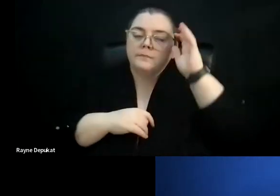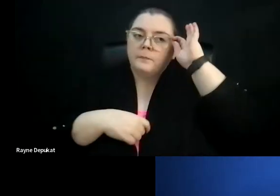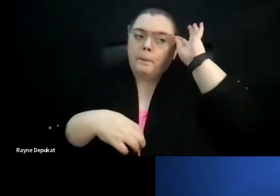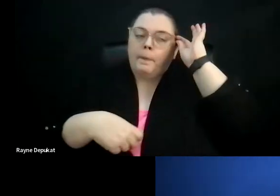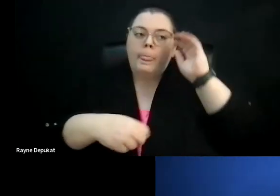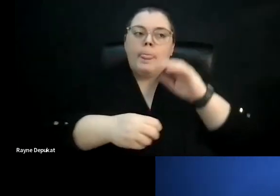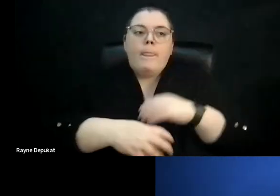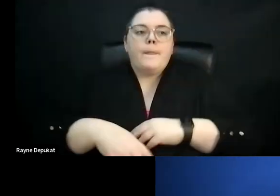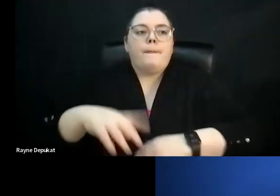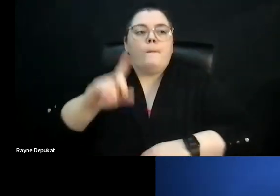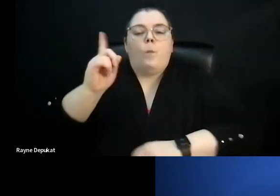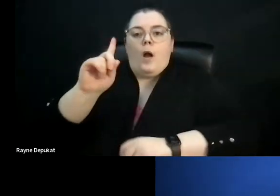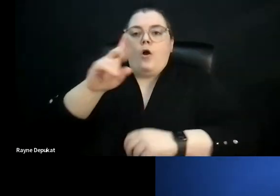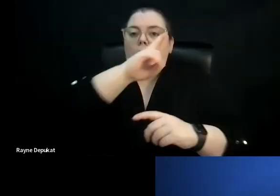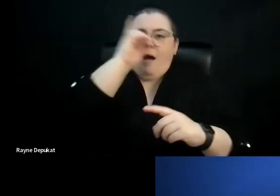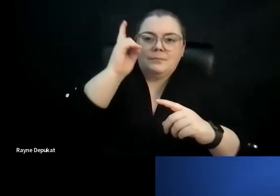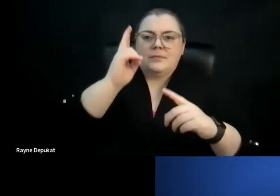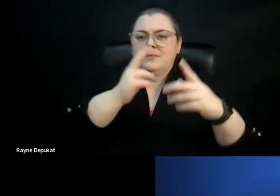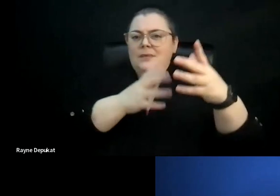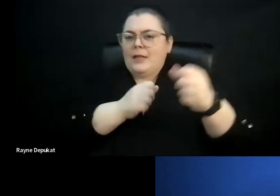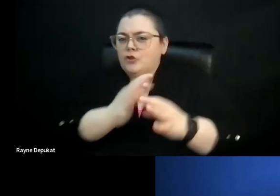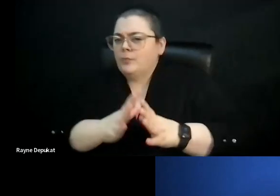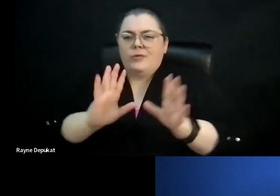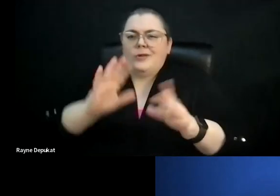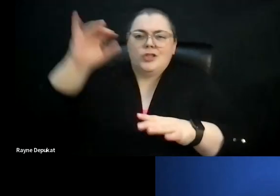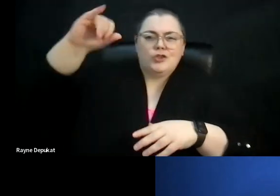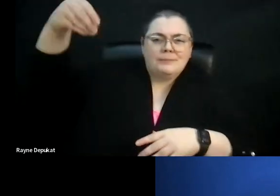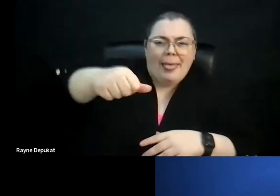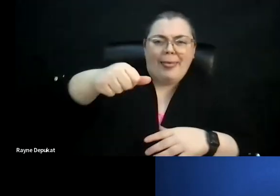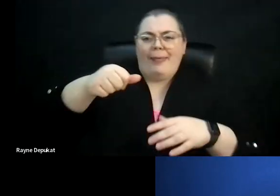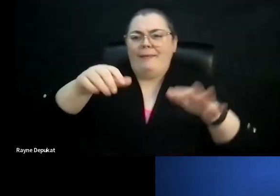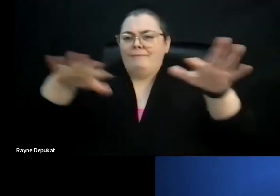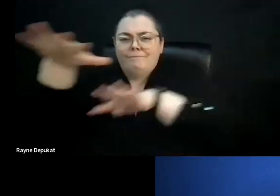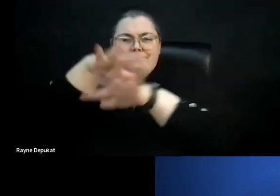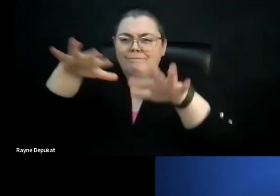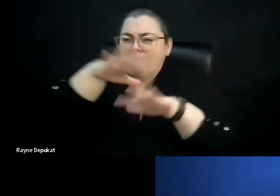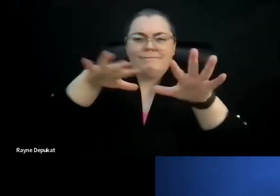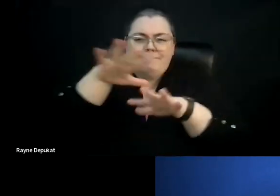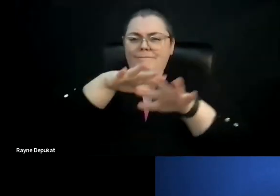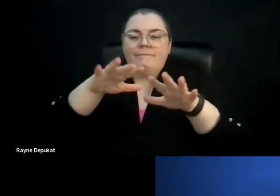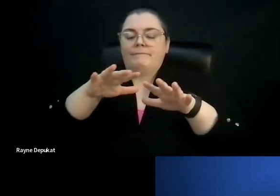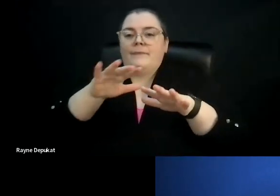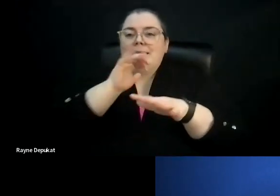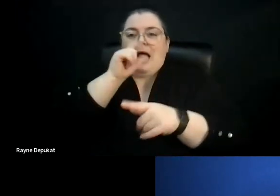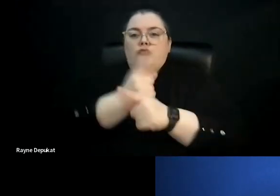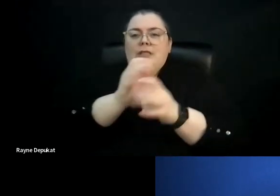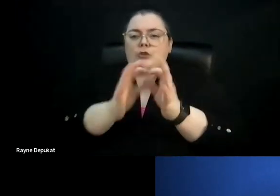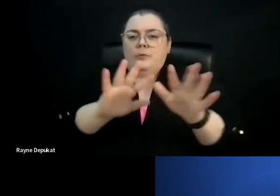quite frequently. And it's a big concern. Where hospitals are getting interpreters, or the insurances are